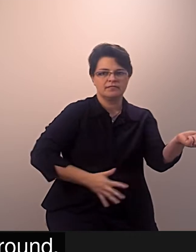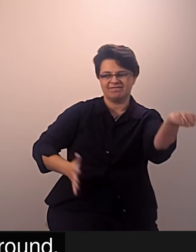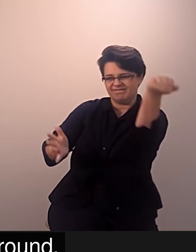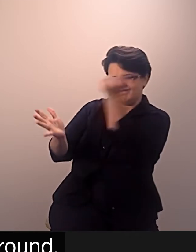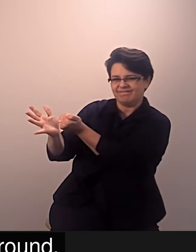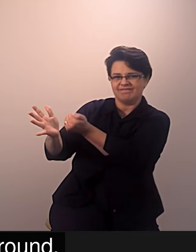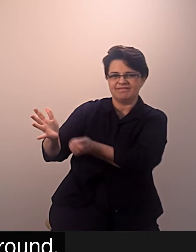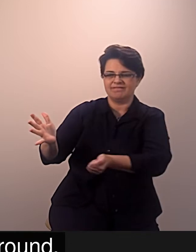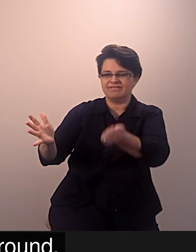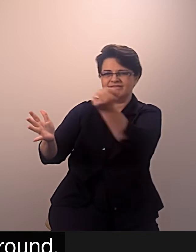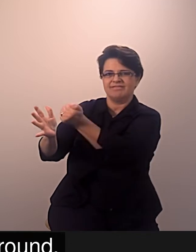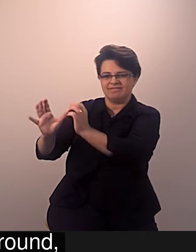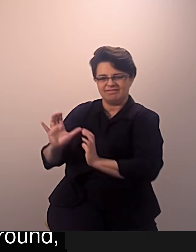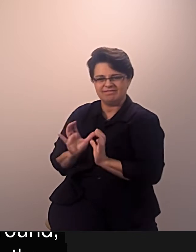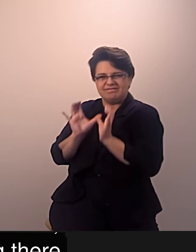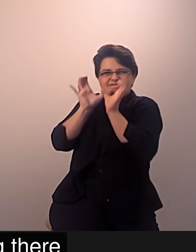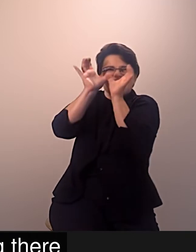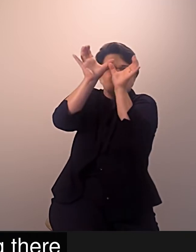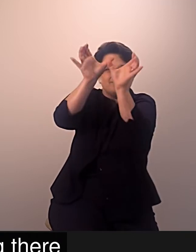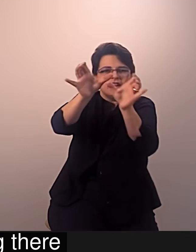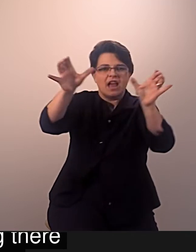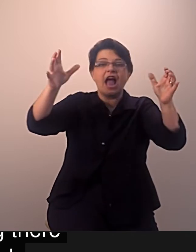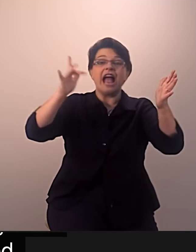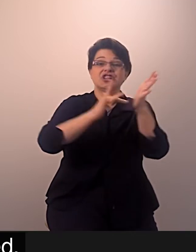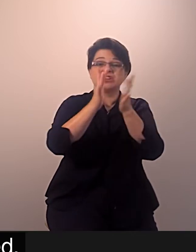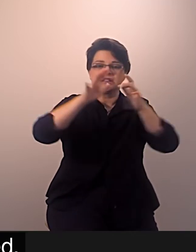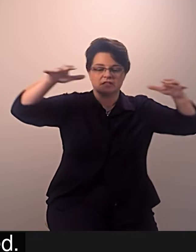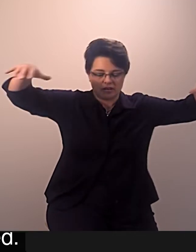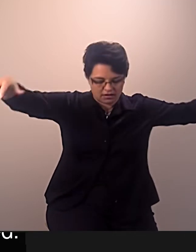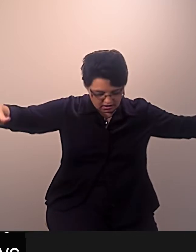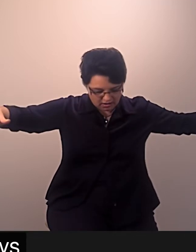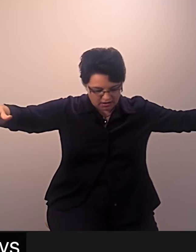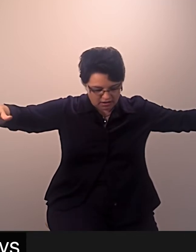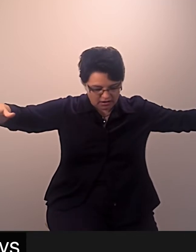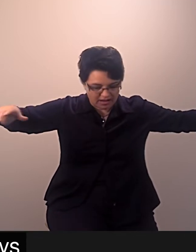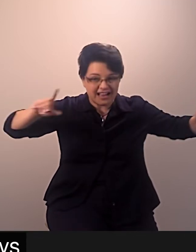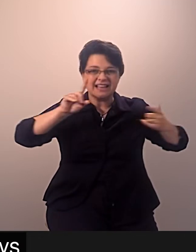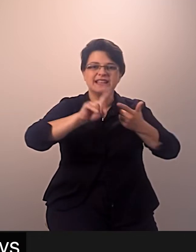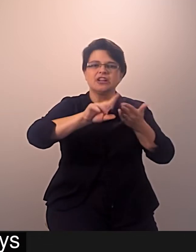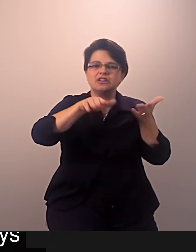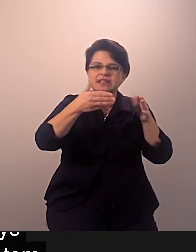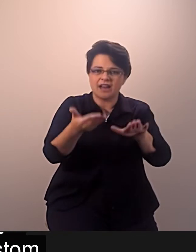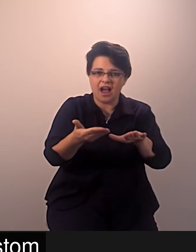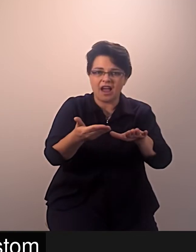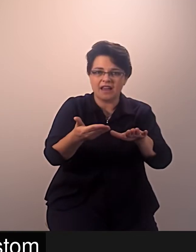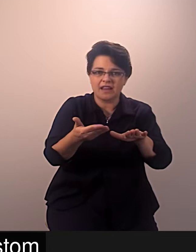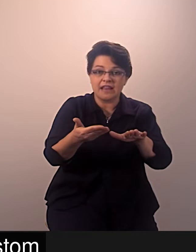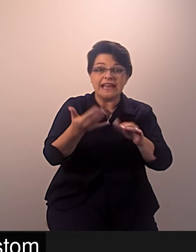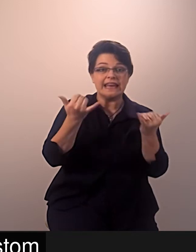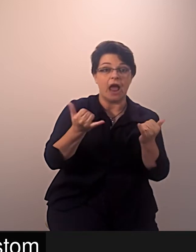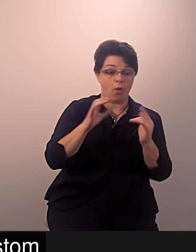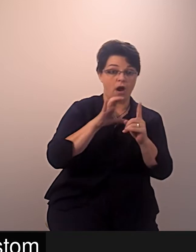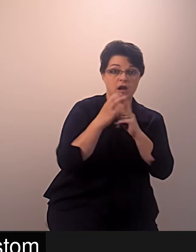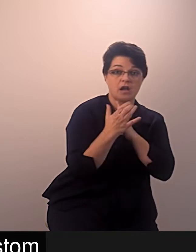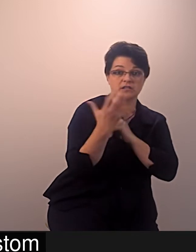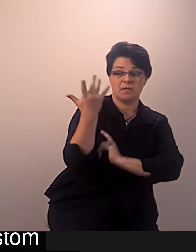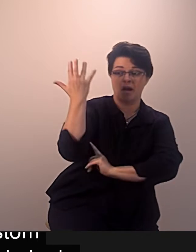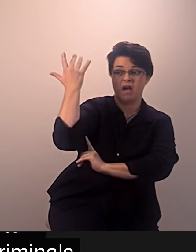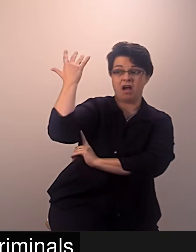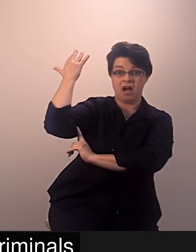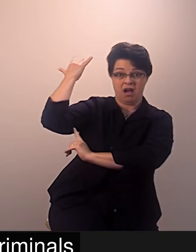there until he died. In those days it was the custom to kill the worst criminals in this cruel